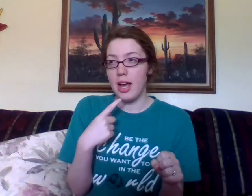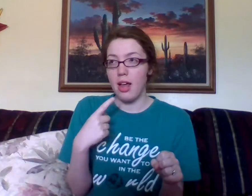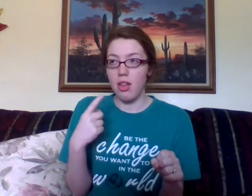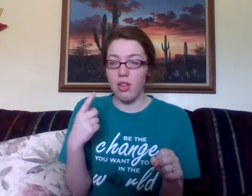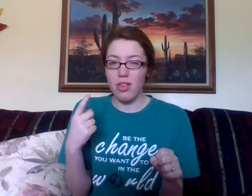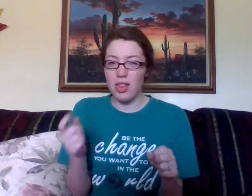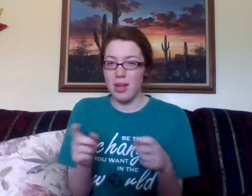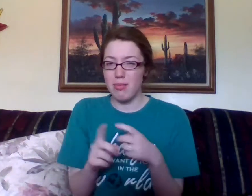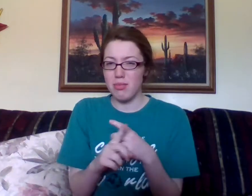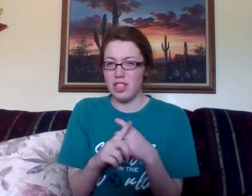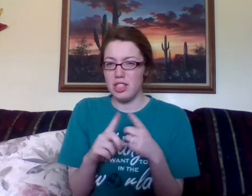tell them